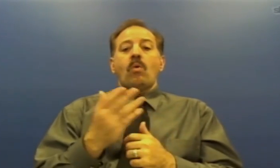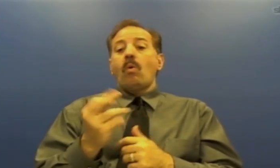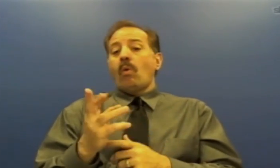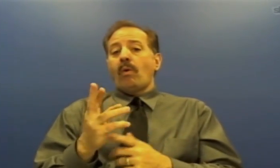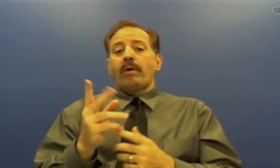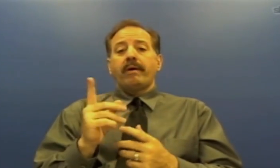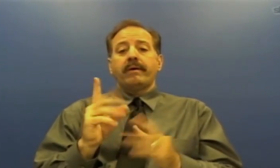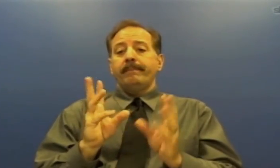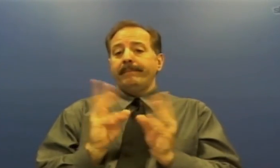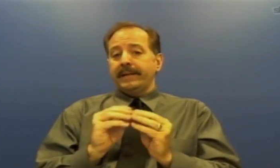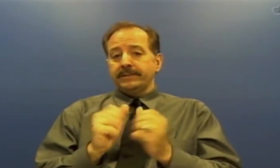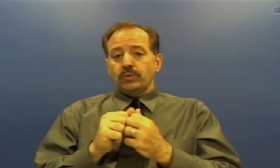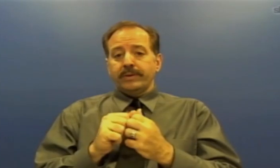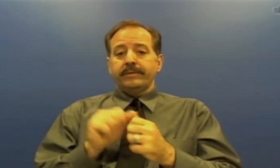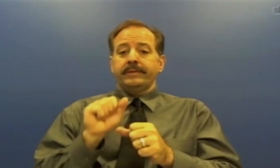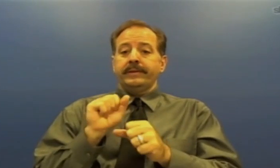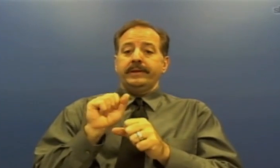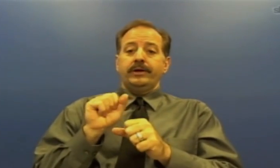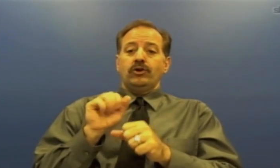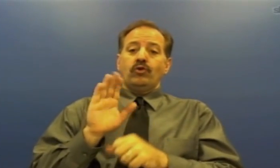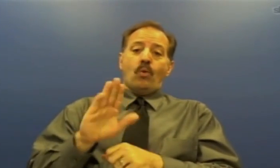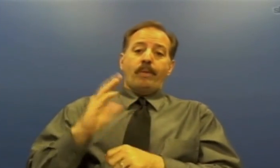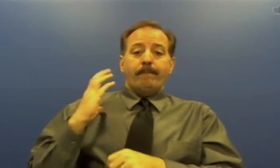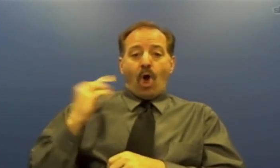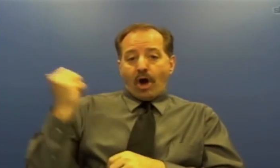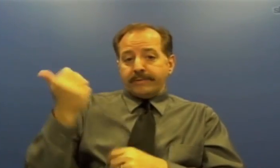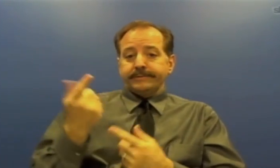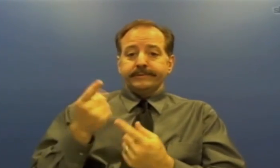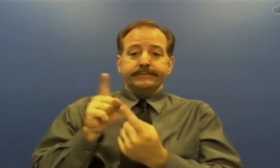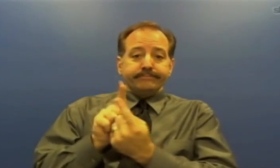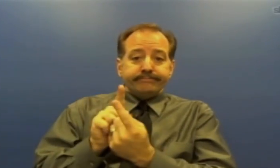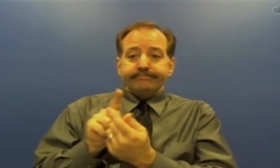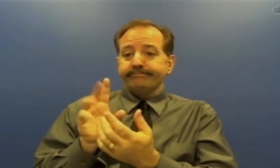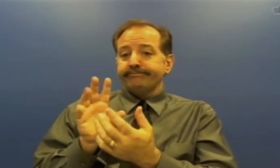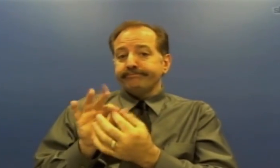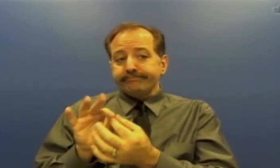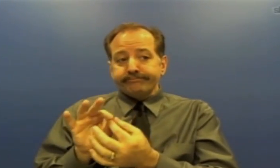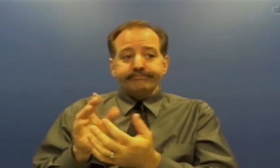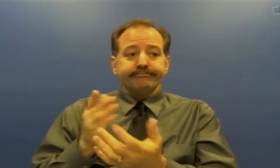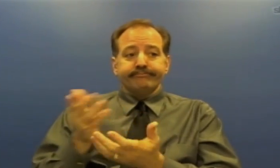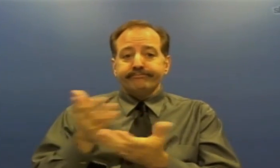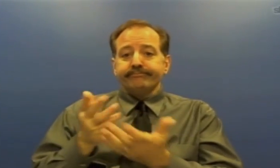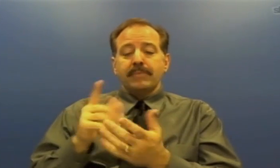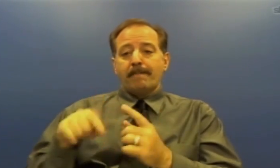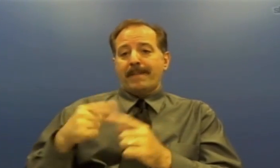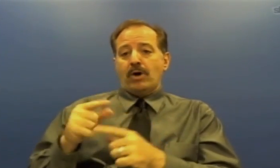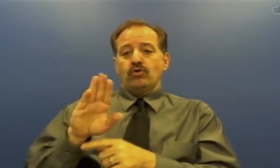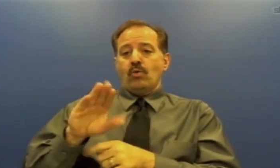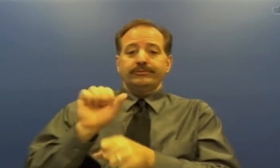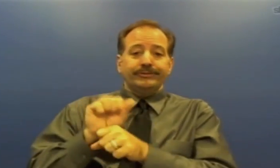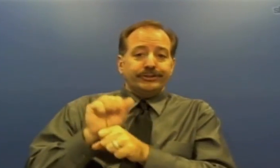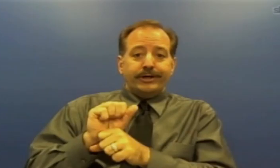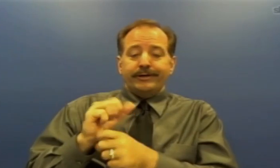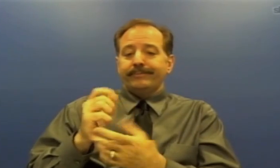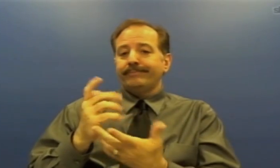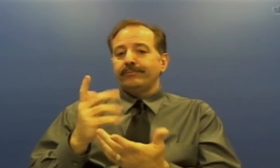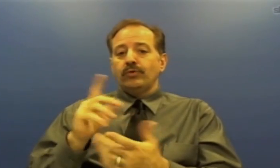be just 1 hour, or it might be that in an employment setting, an employee is meeting with their